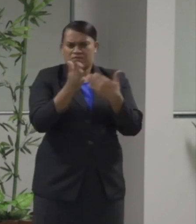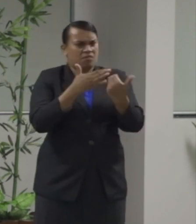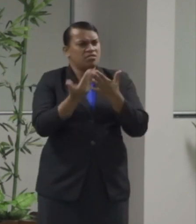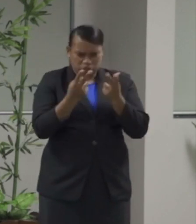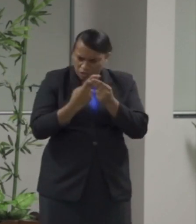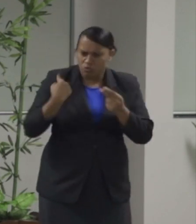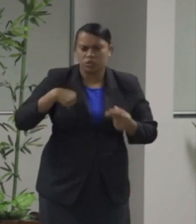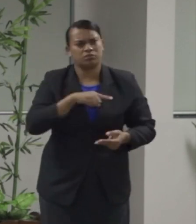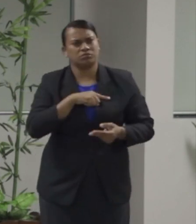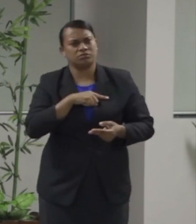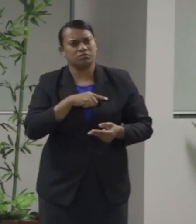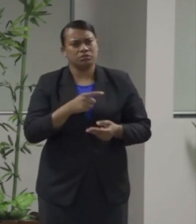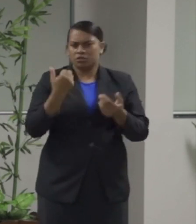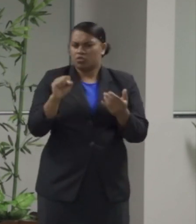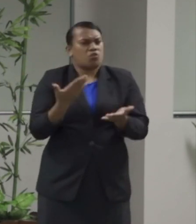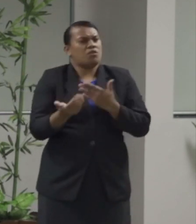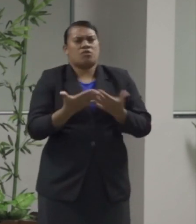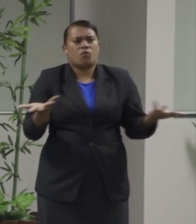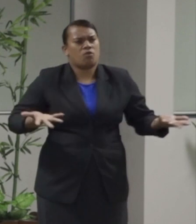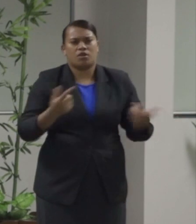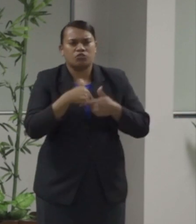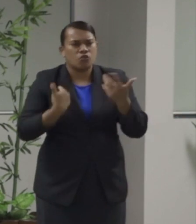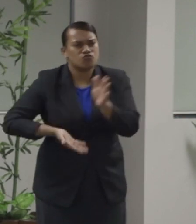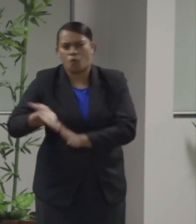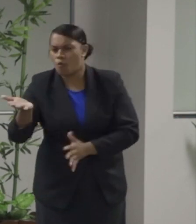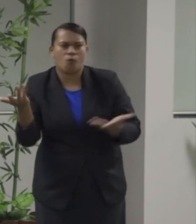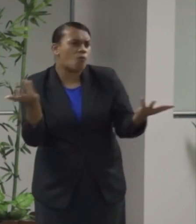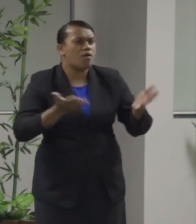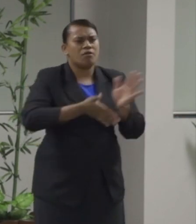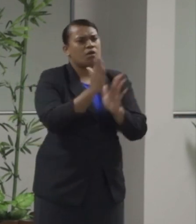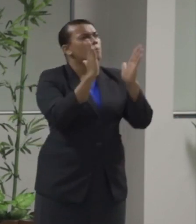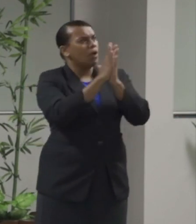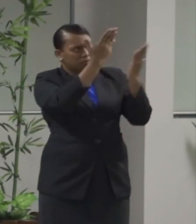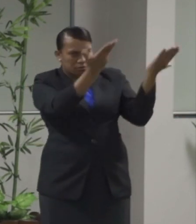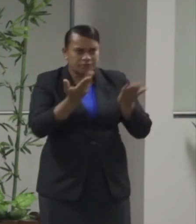wherever we are and wherever we pray and however we pray.